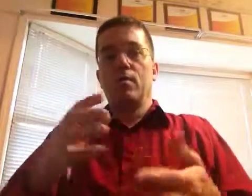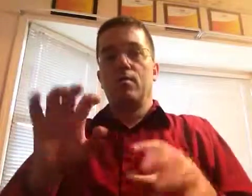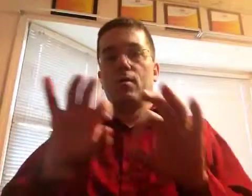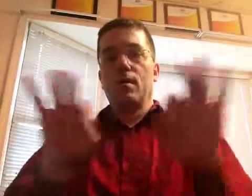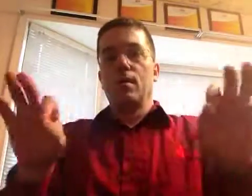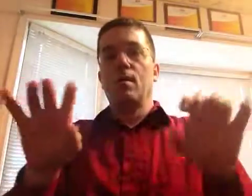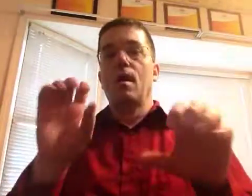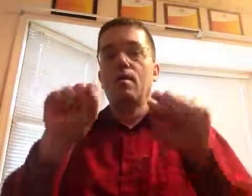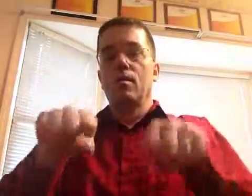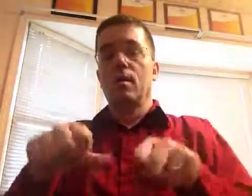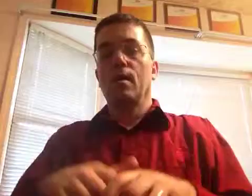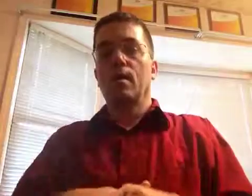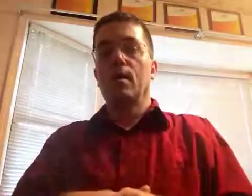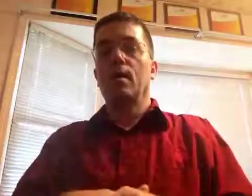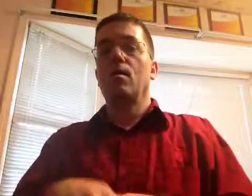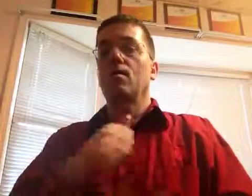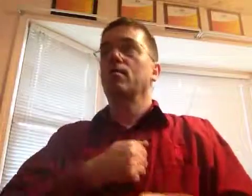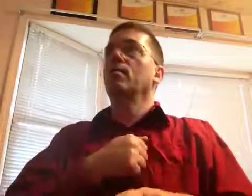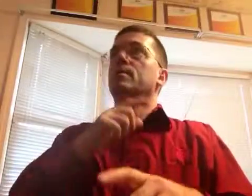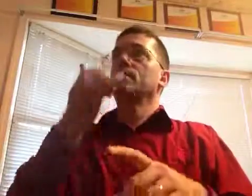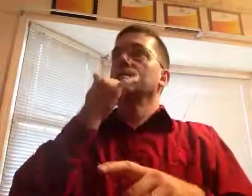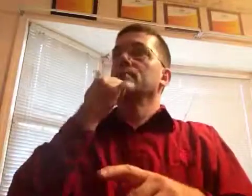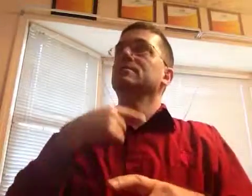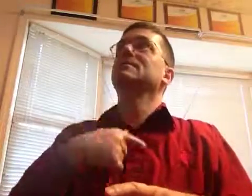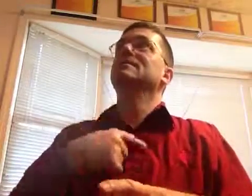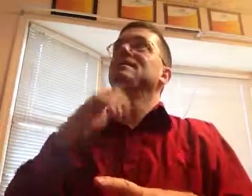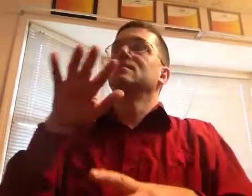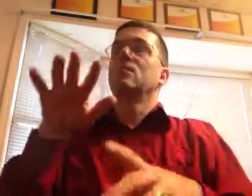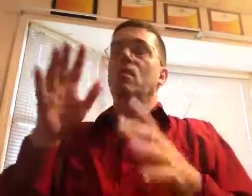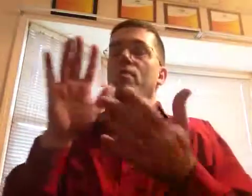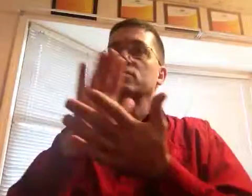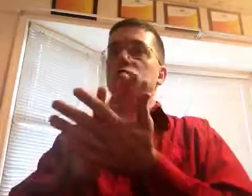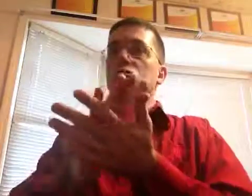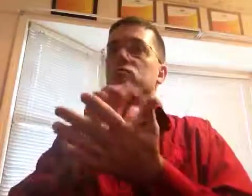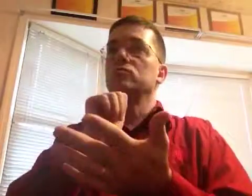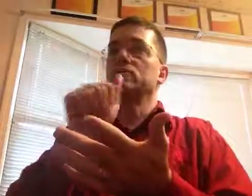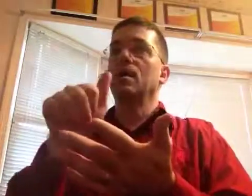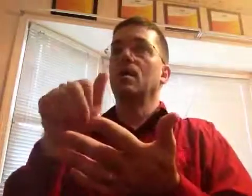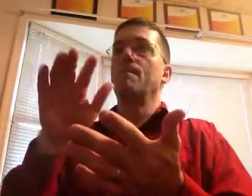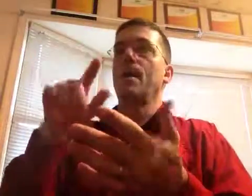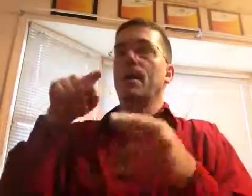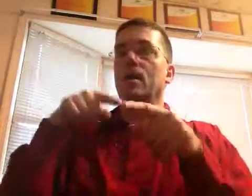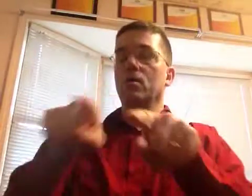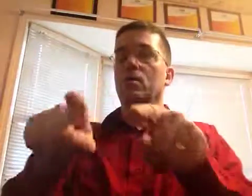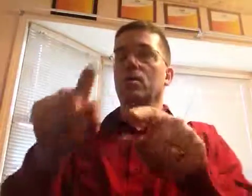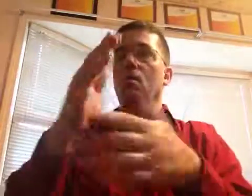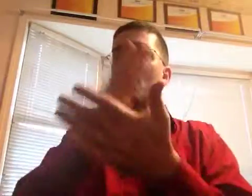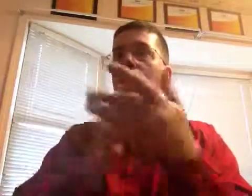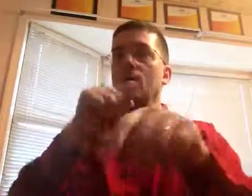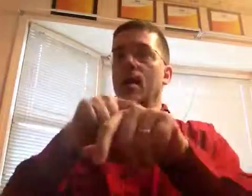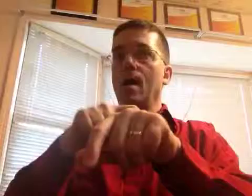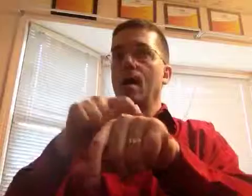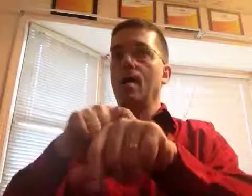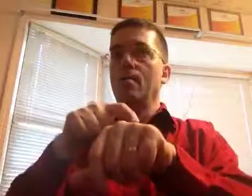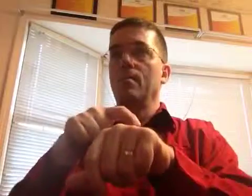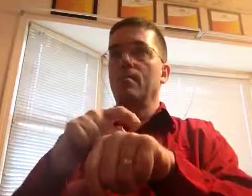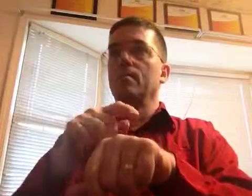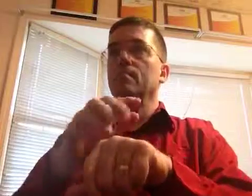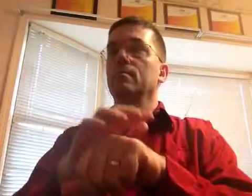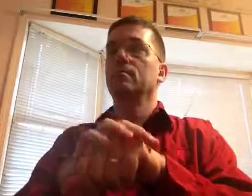could? No, I'm sorry. No, the school wouldn't, but my current part-time employer I see. Pick up